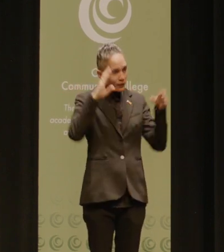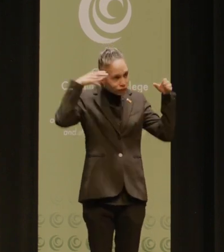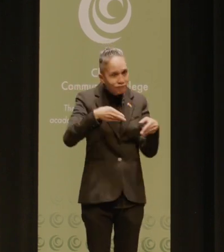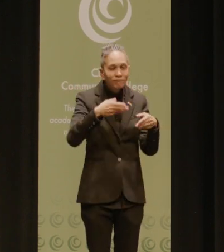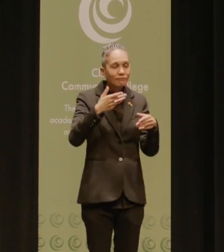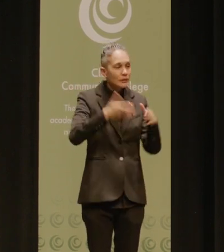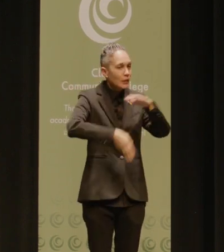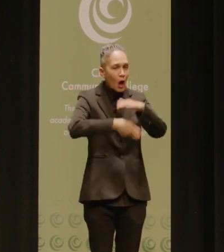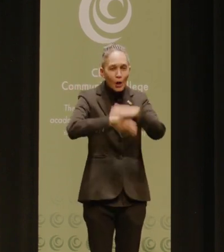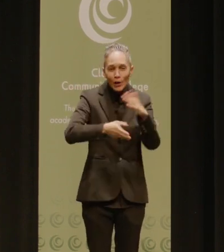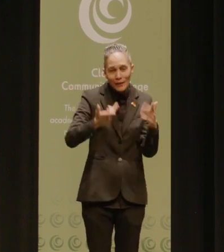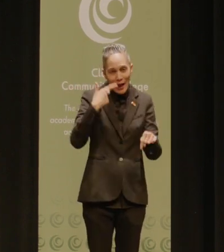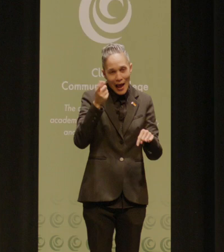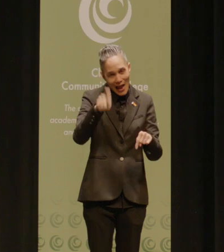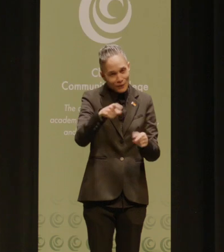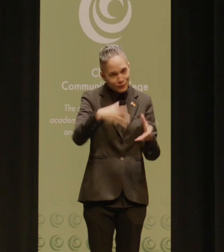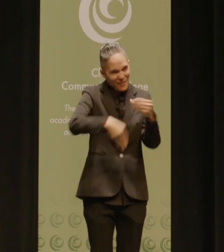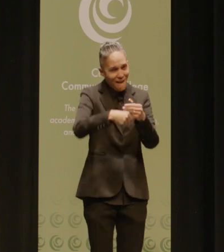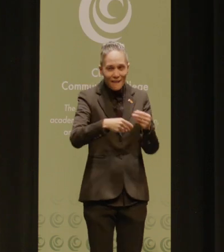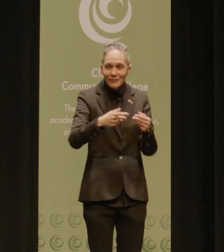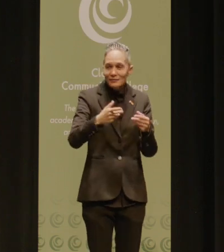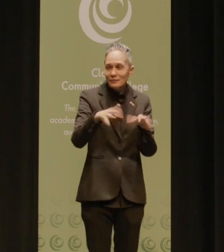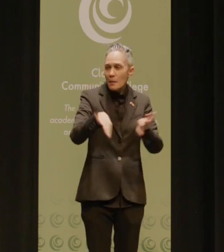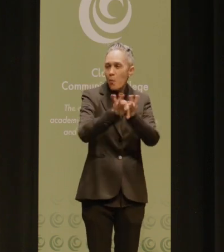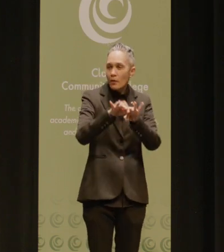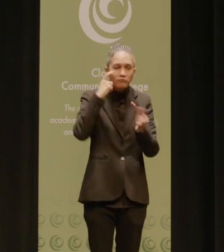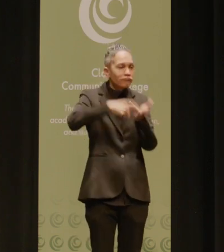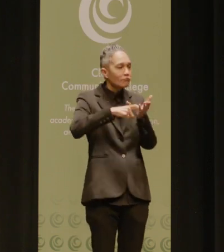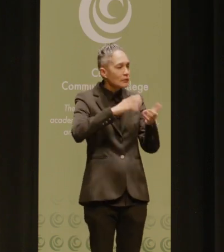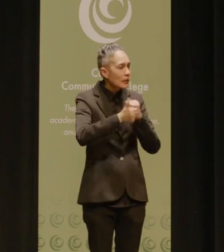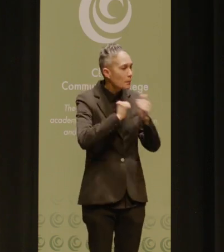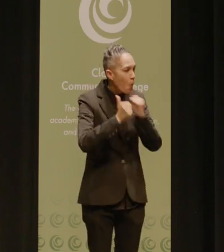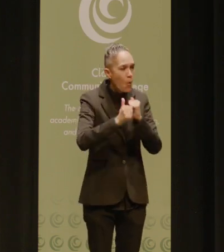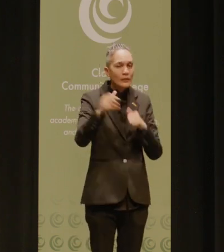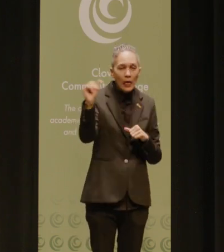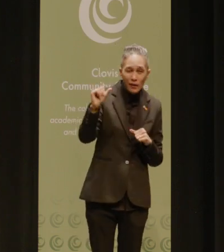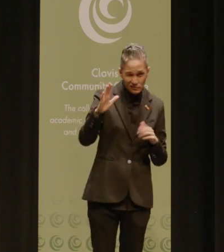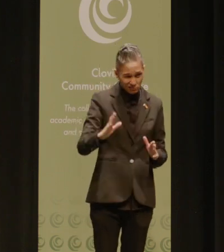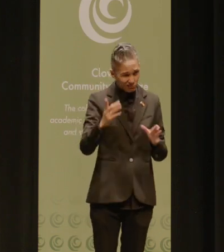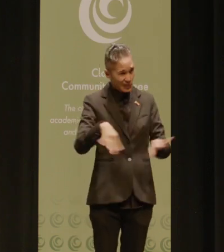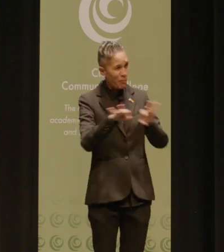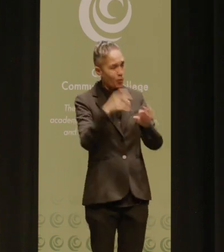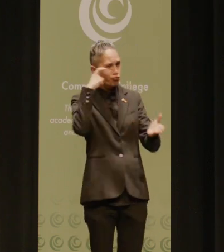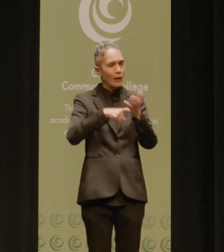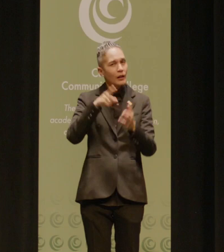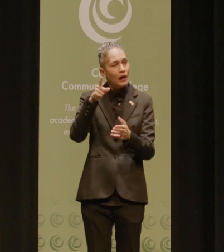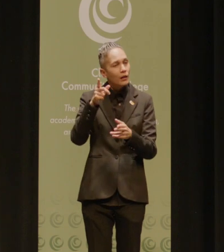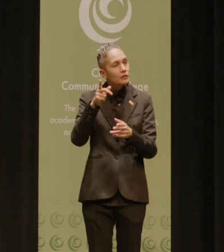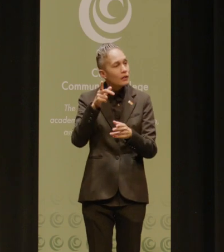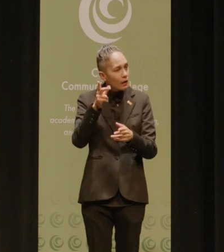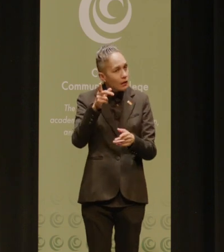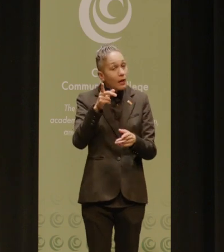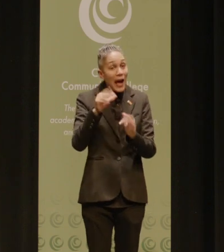now, and I would be remiss if I didn't talk about the importance of athletics. I think we need to take a moment to recognize the pursuit of